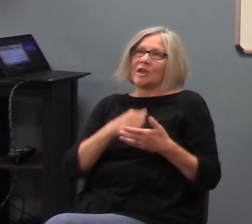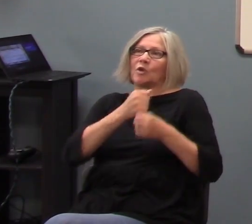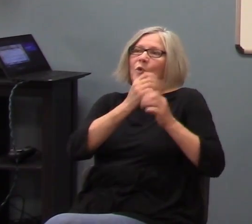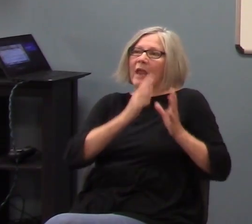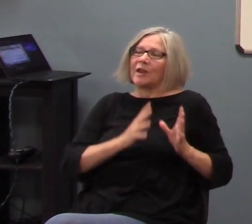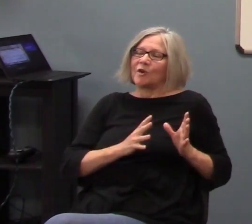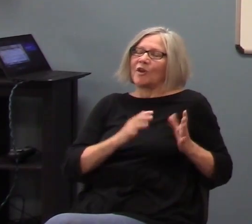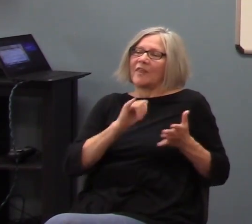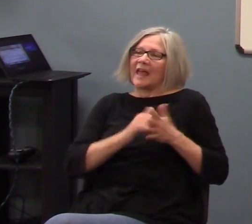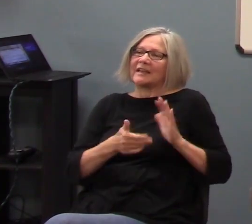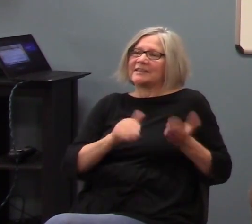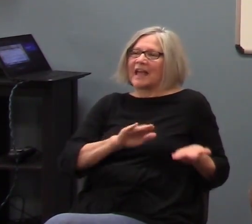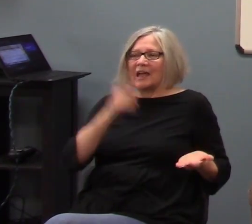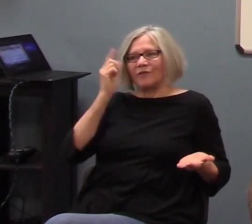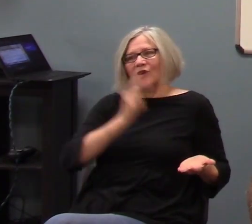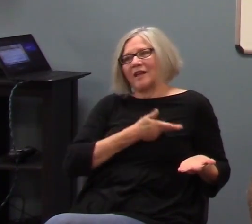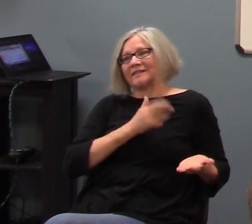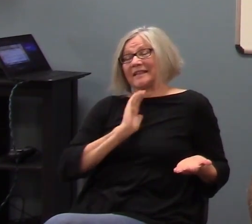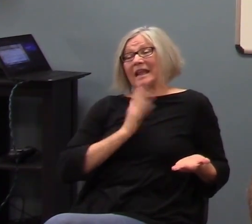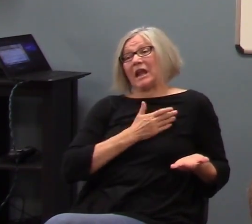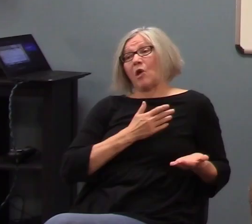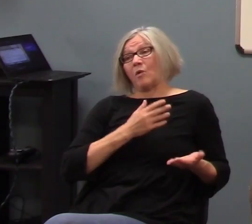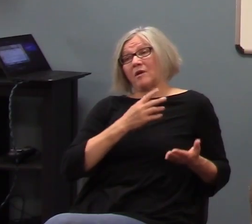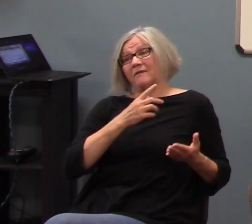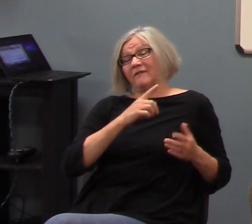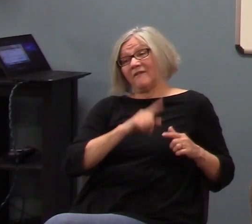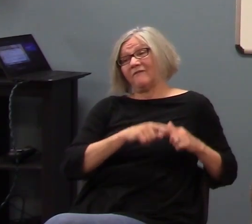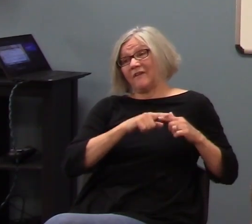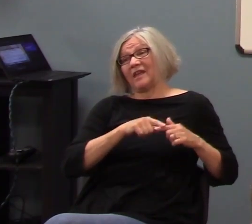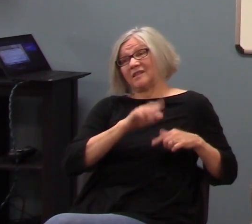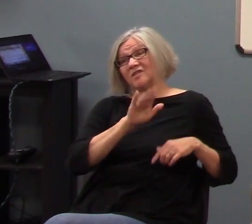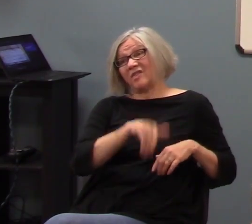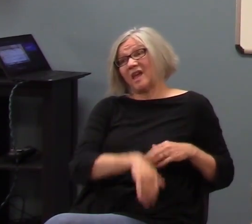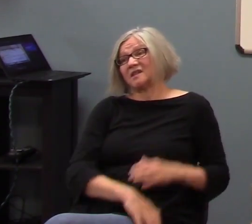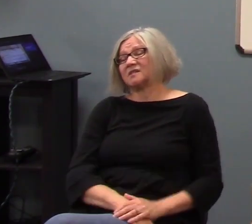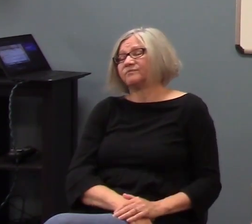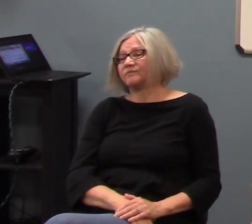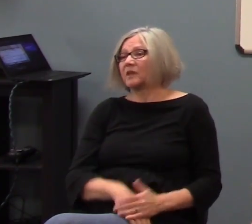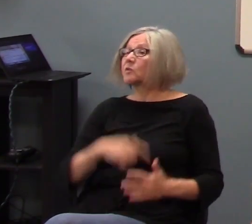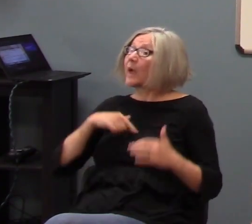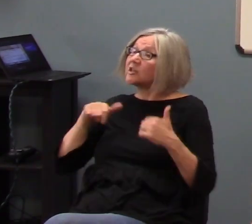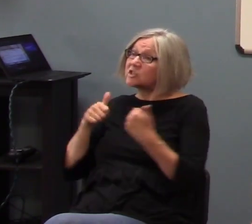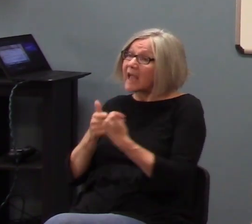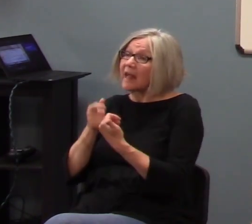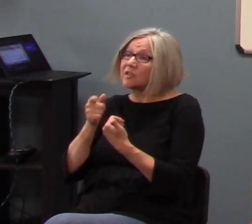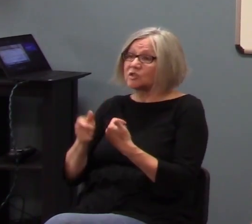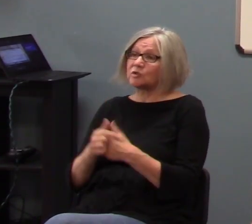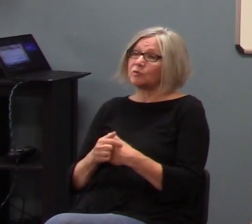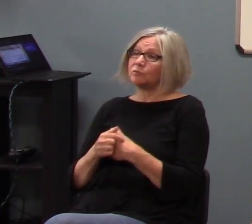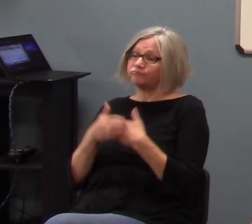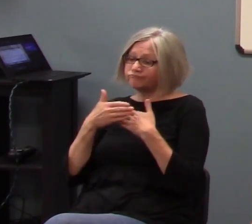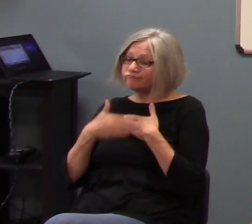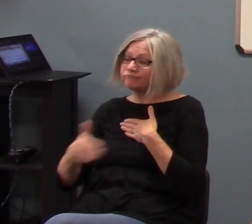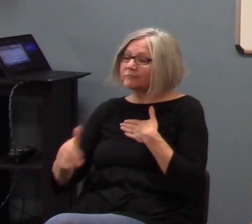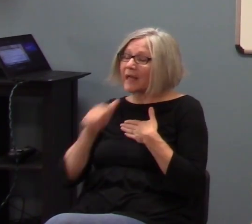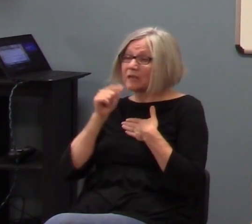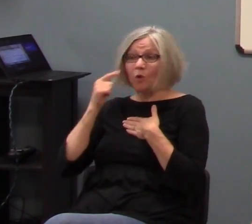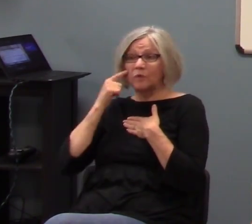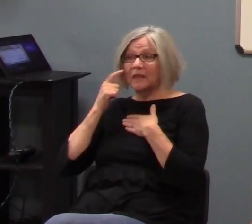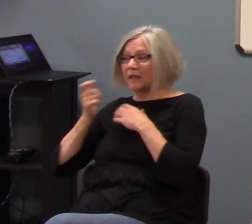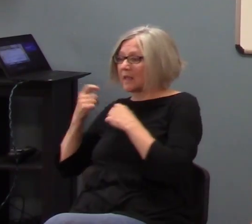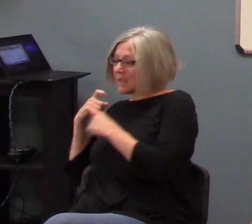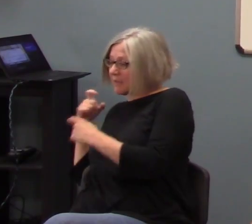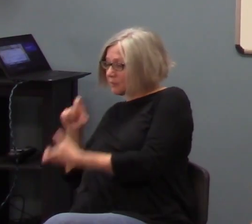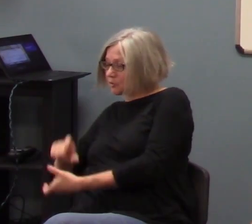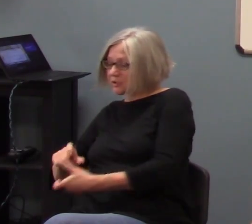that our whole faith is based upon. So I would challenge you, again, as we're going through these weeks, don't think evolution and Christianity go together,